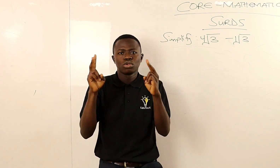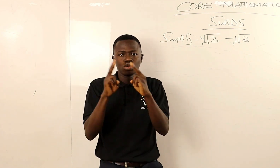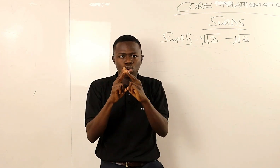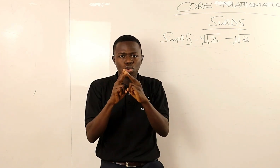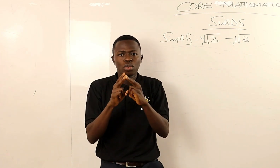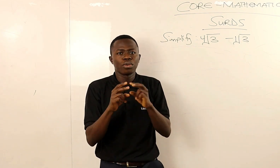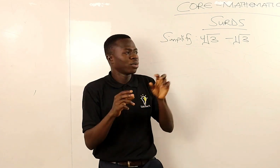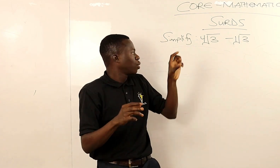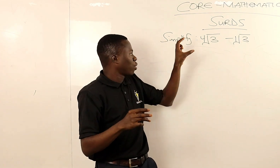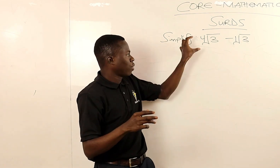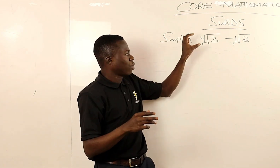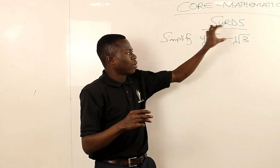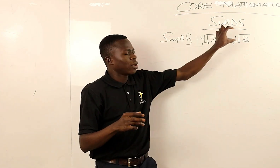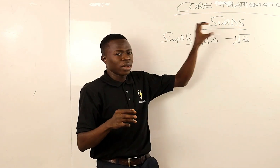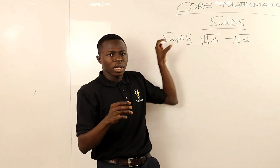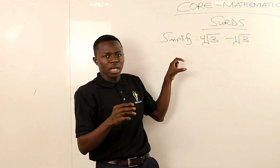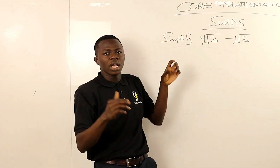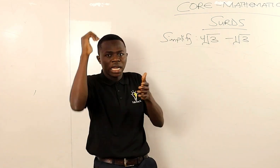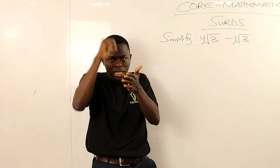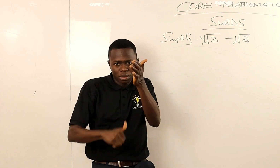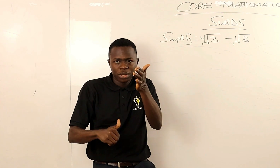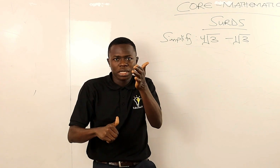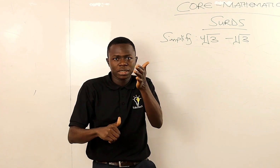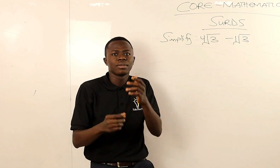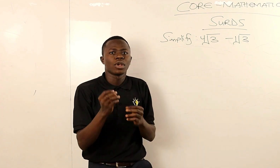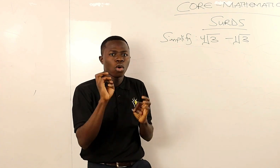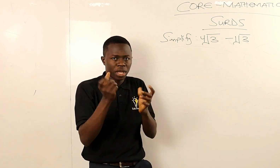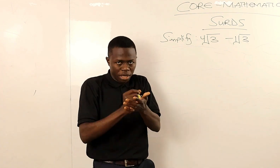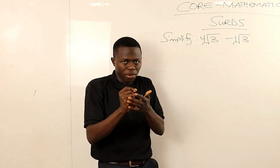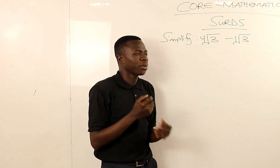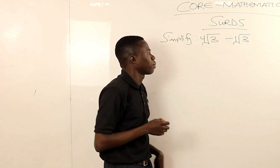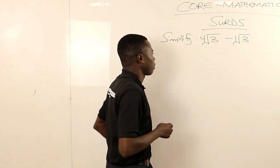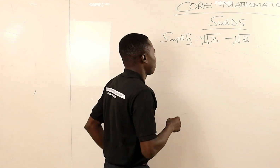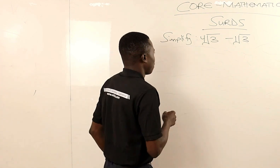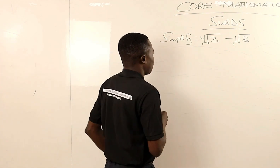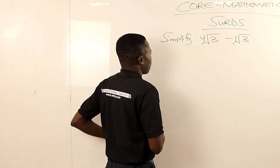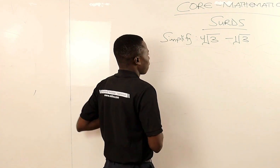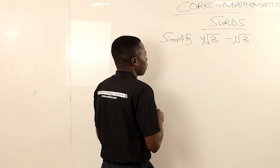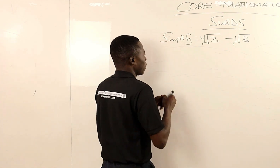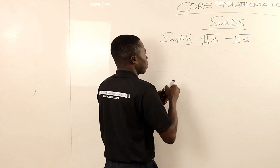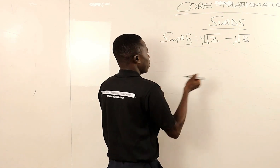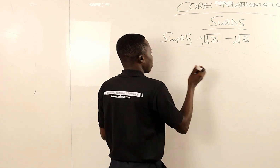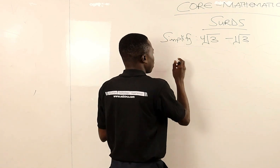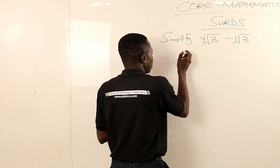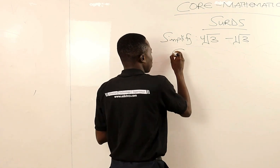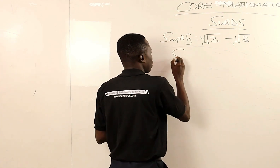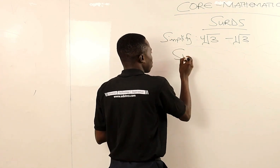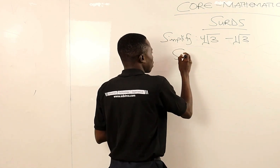that we subtract 4 and then 1. So we are going to end up having 4 minus 1. So